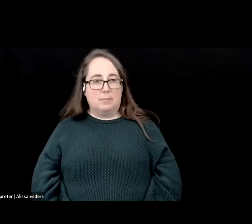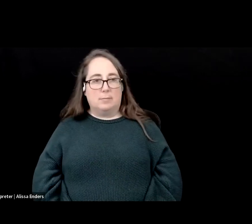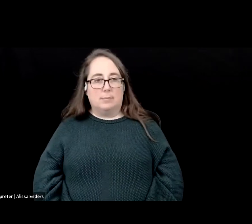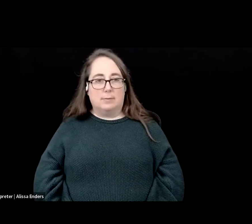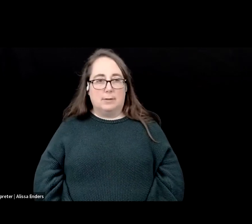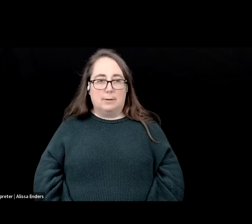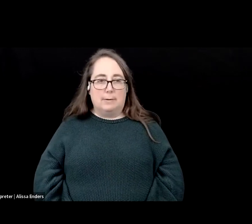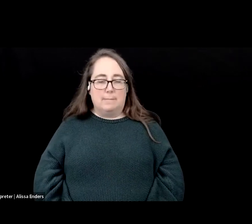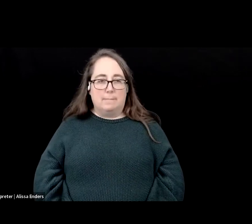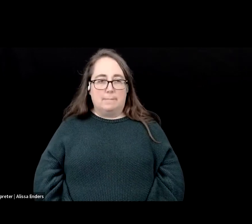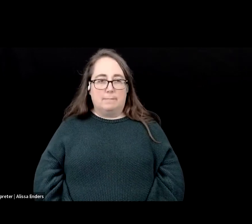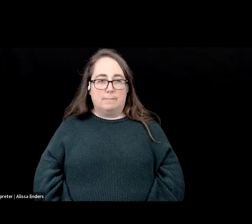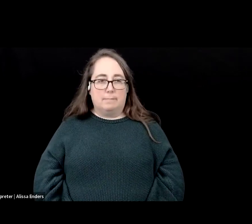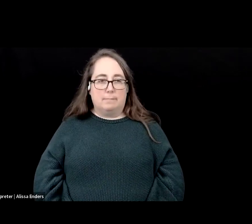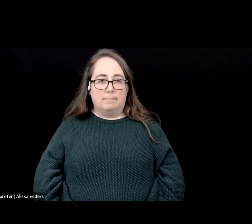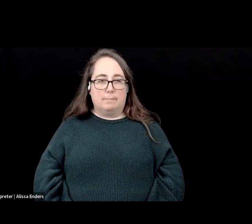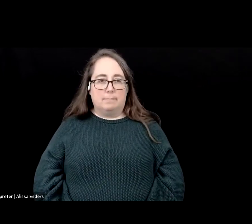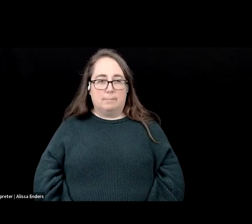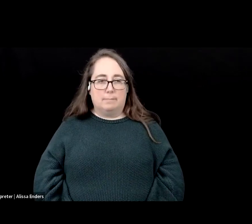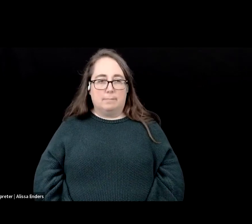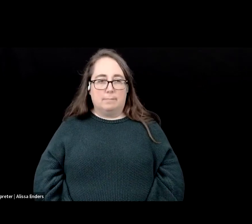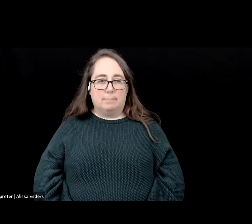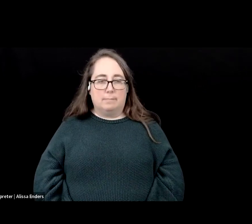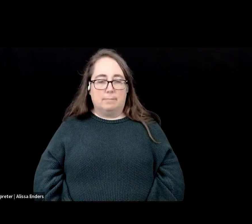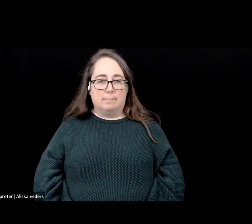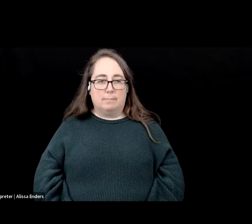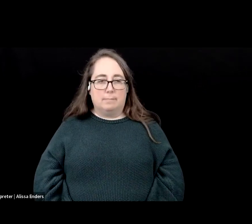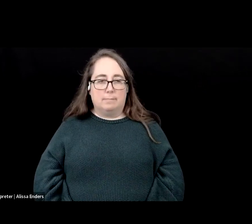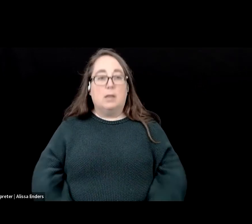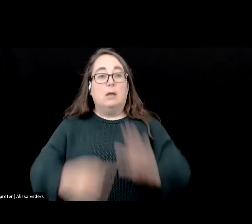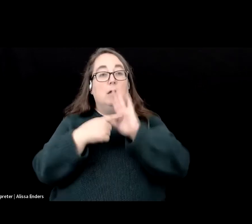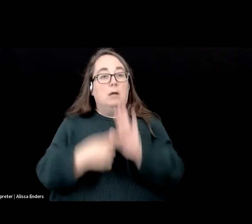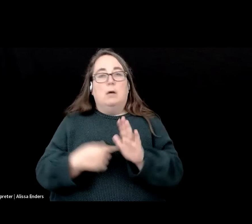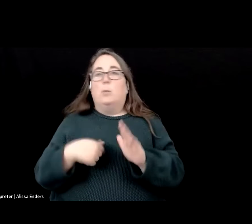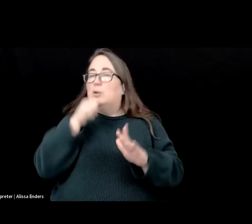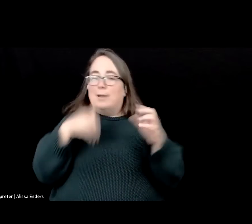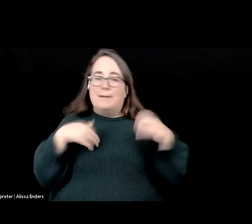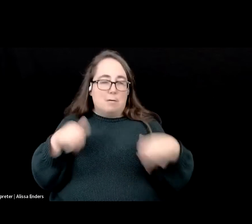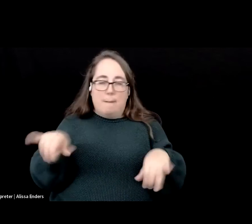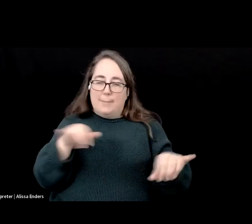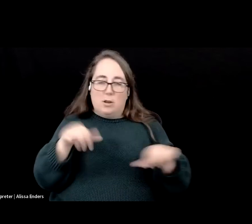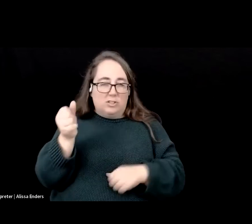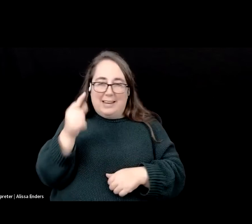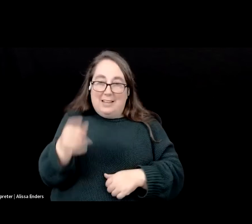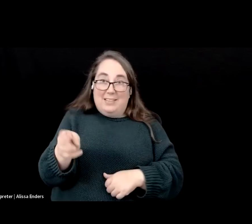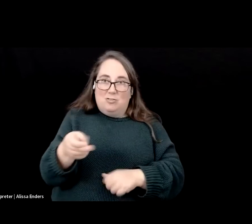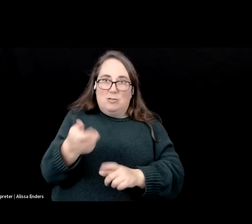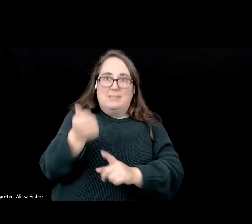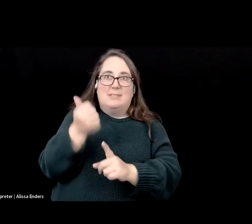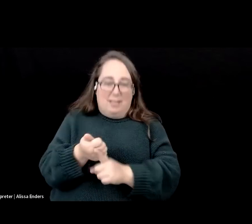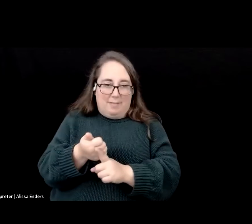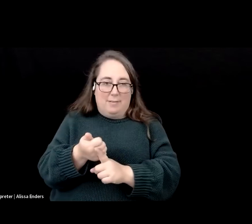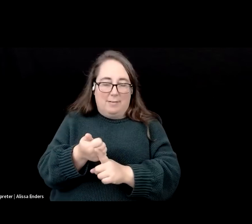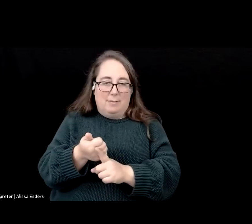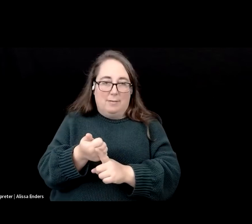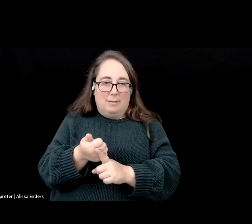so it's kind of reflective of, you know, we don't have a common understanding of the history, especially as it